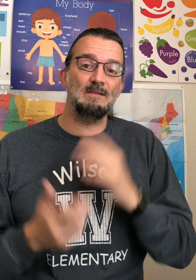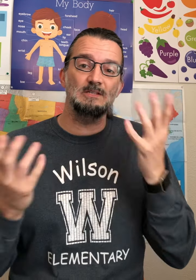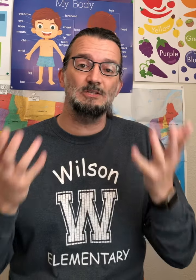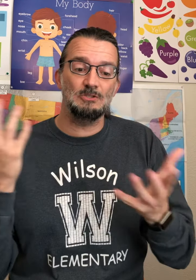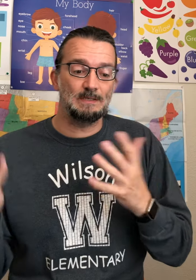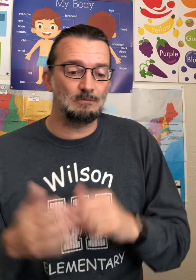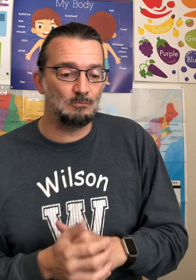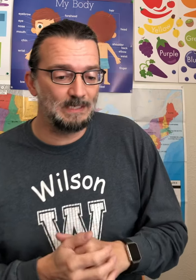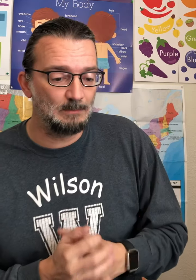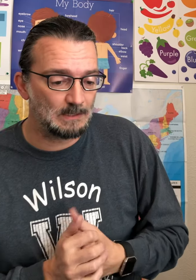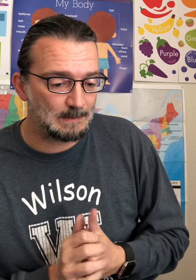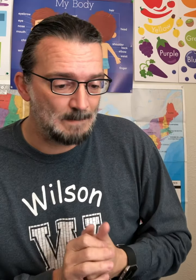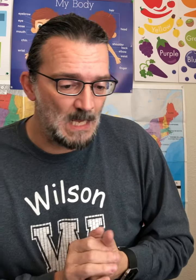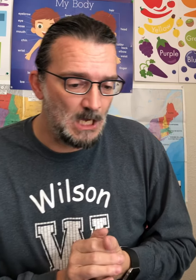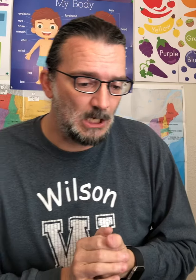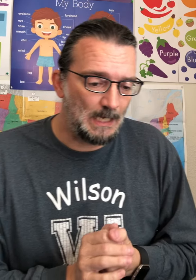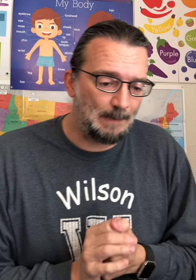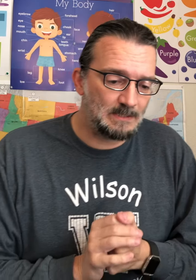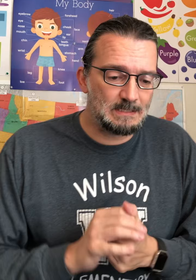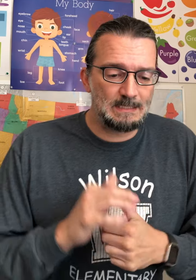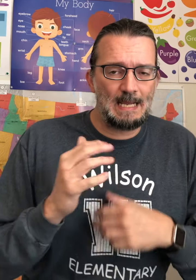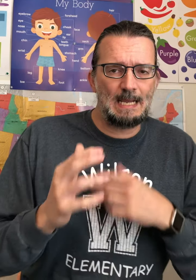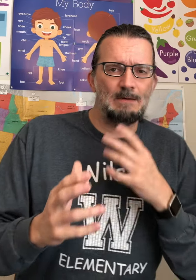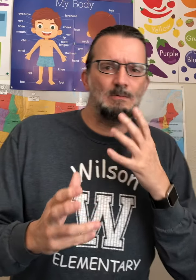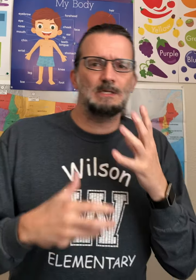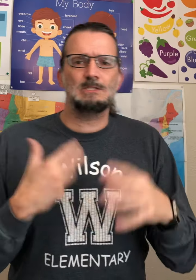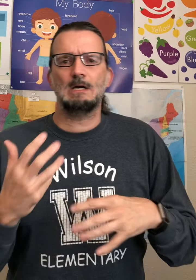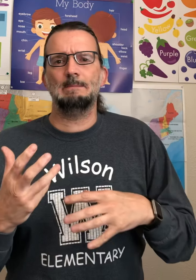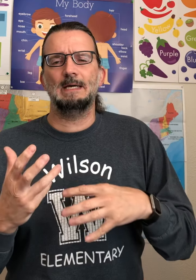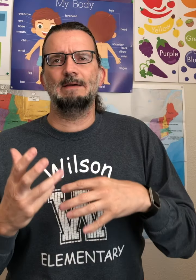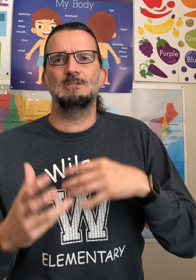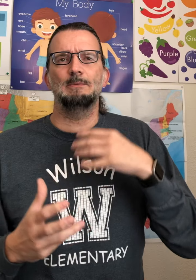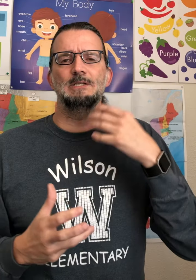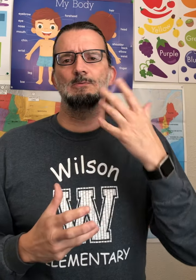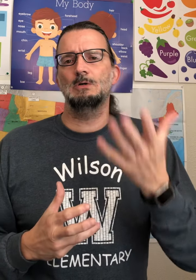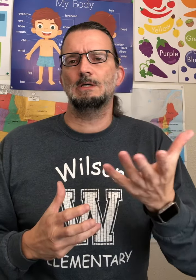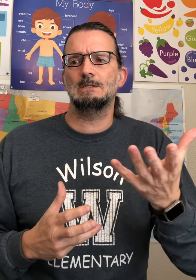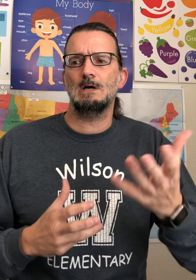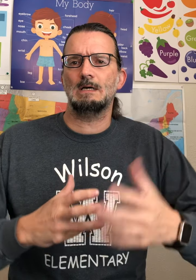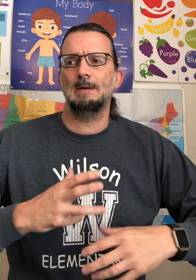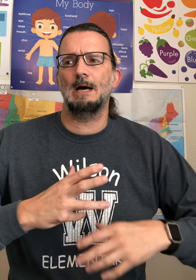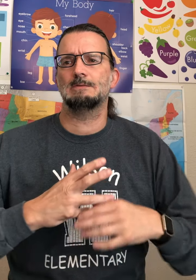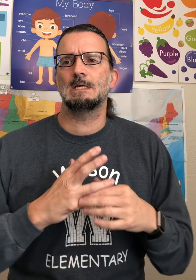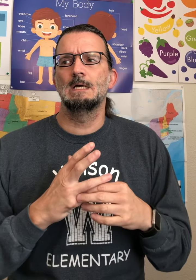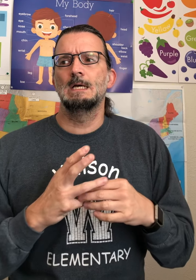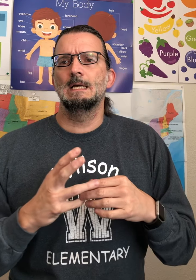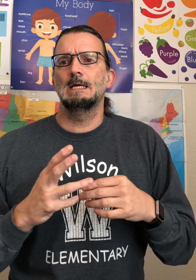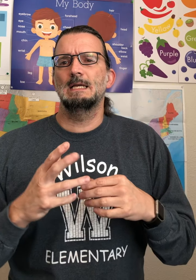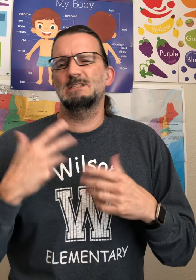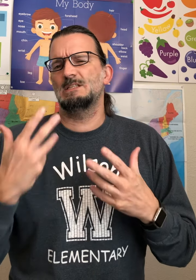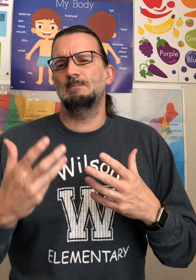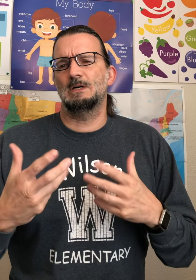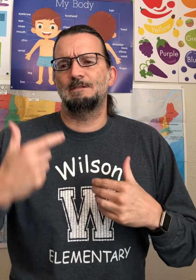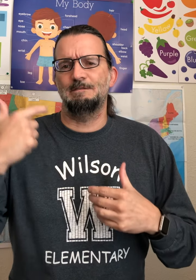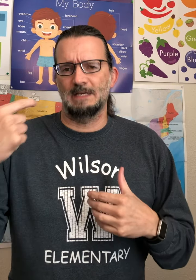you're doing, read a book. But today, what we're going to talk about after you read your book, talk about, is this book